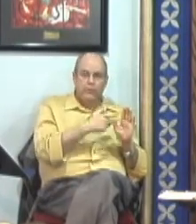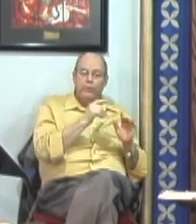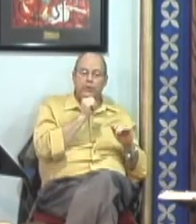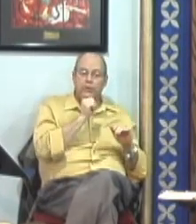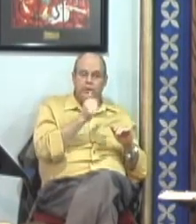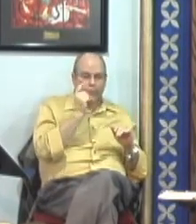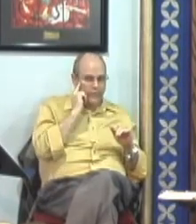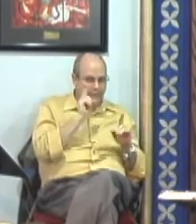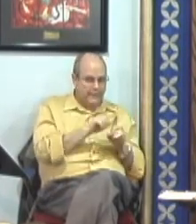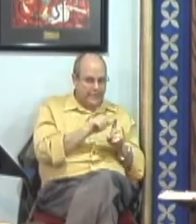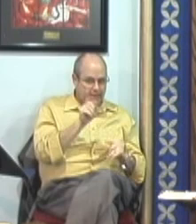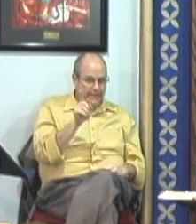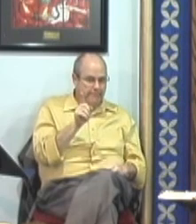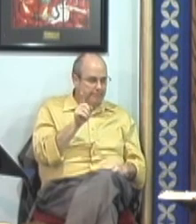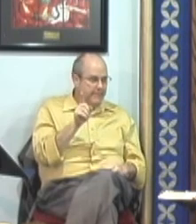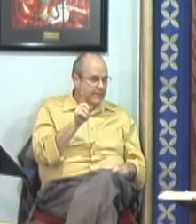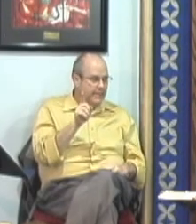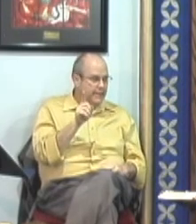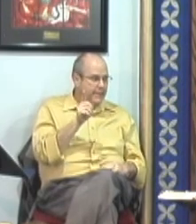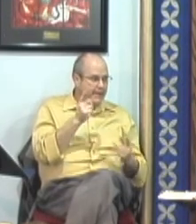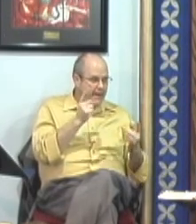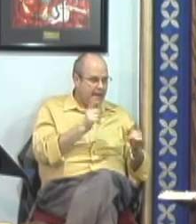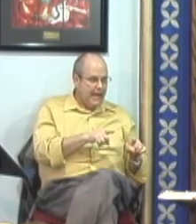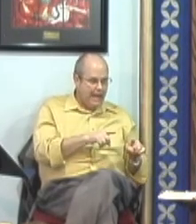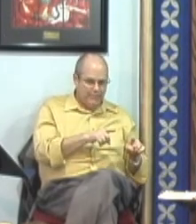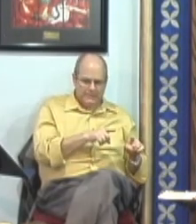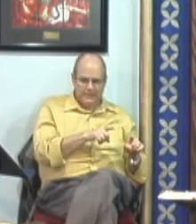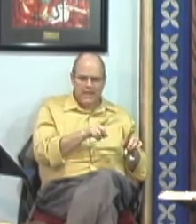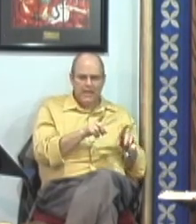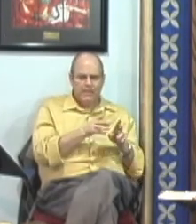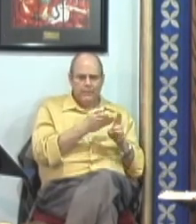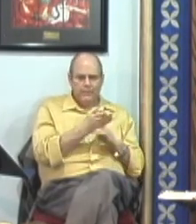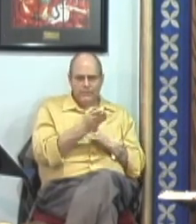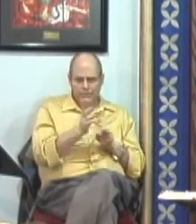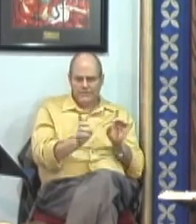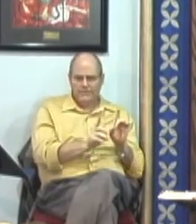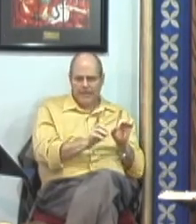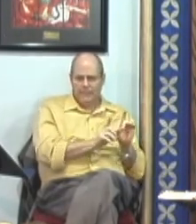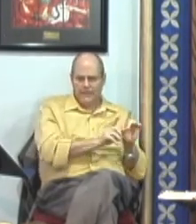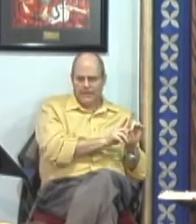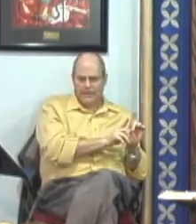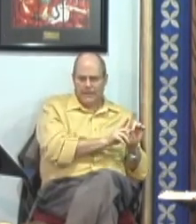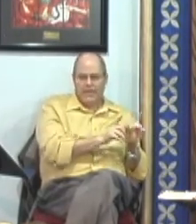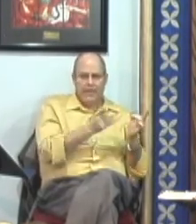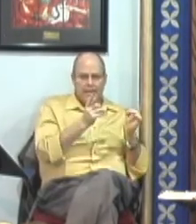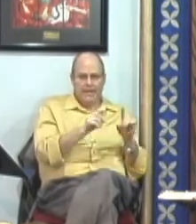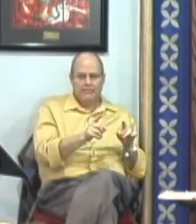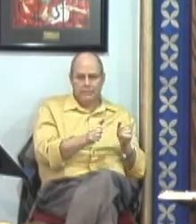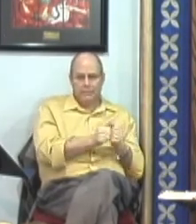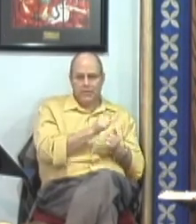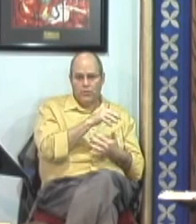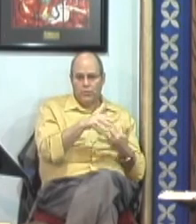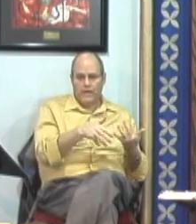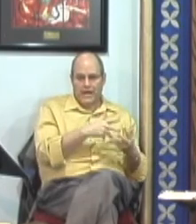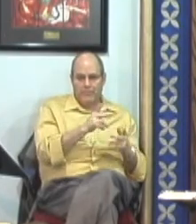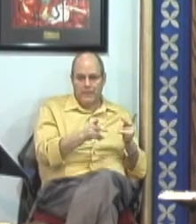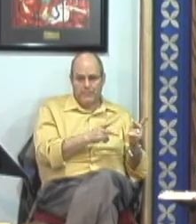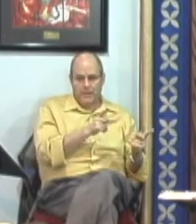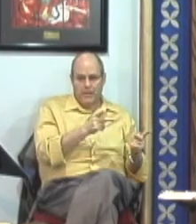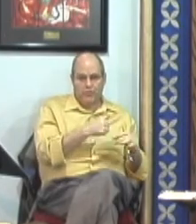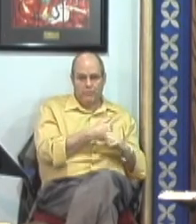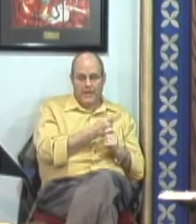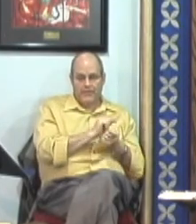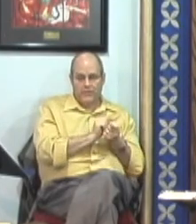does. And that happens from the word, but it also happens through discipling. It happens by being with people who have already made